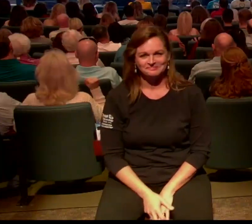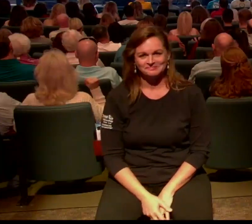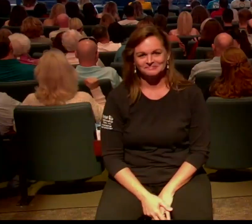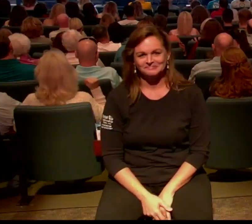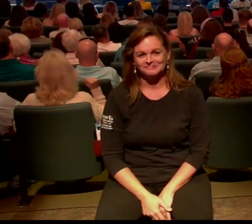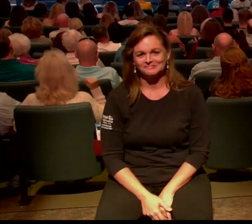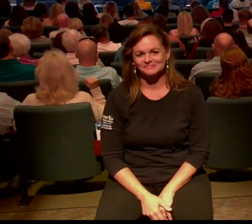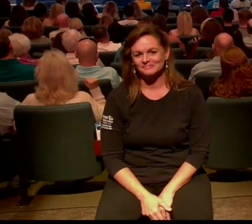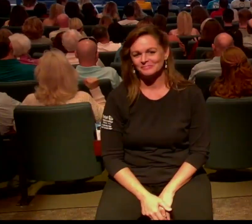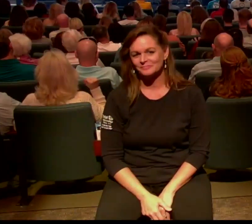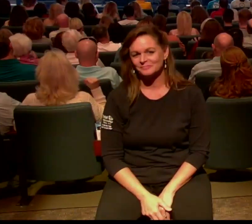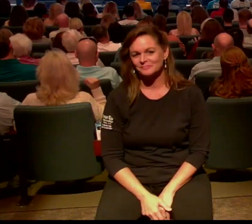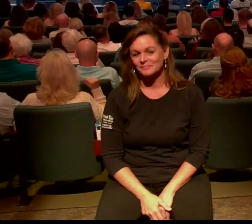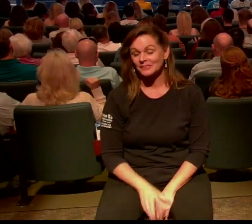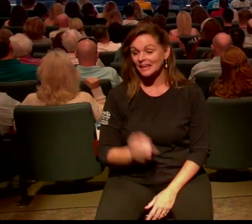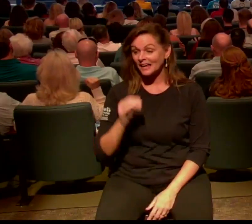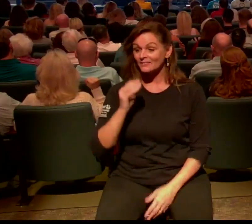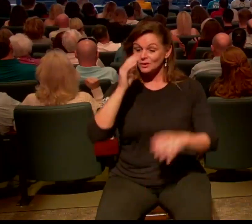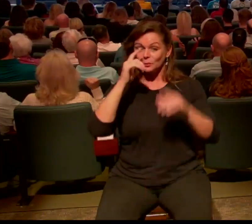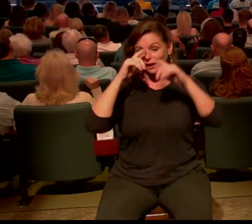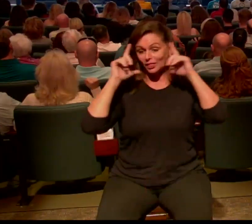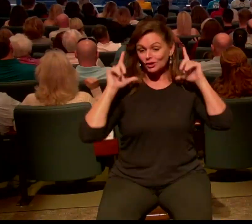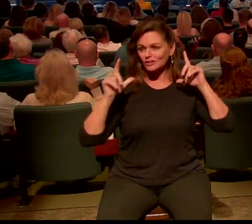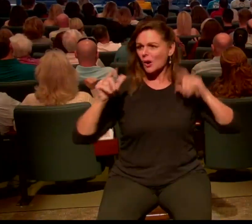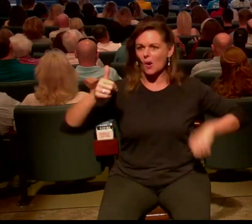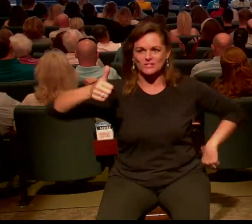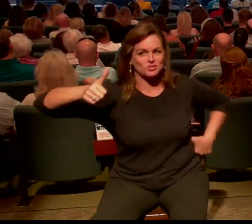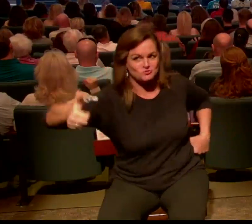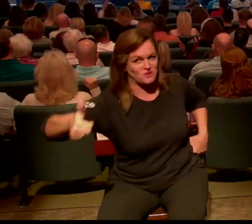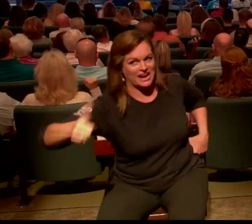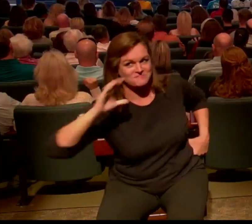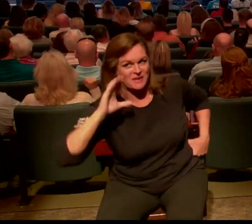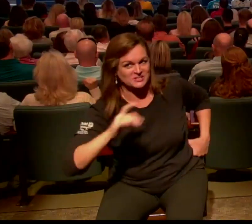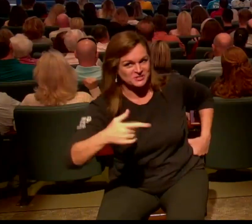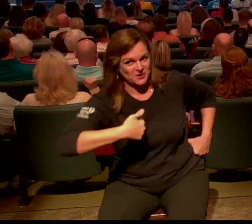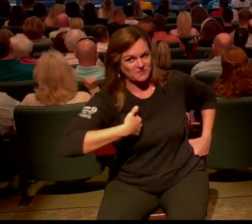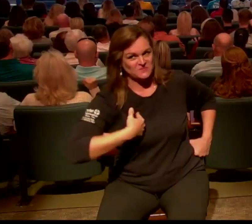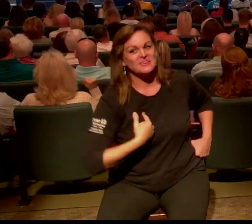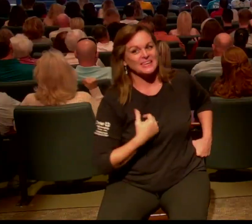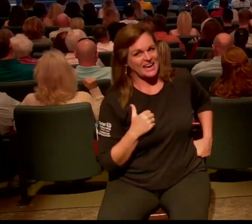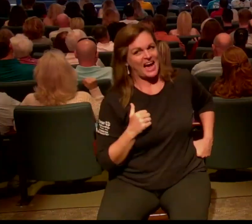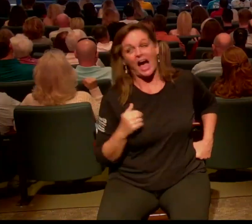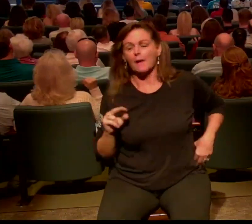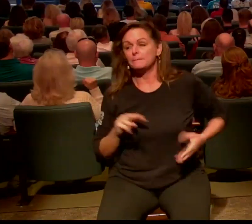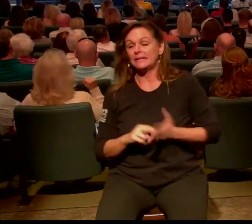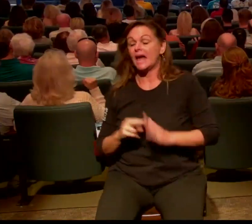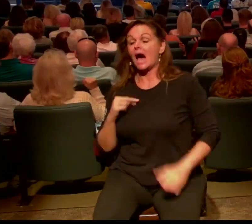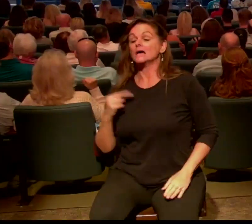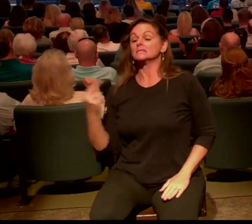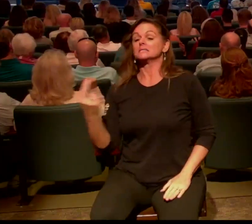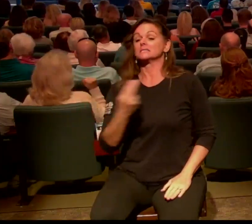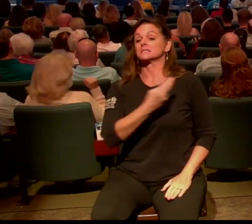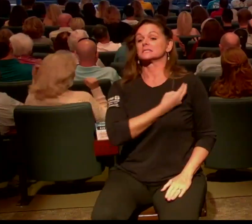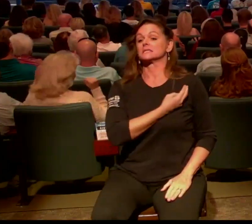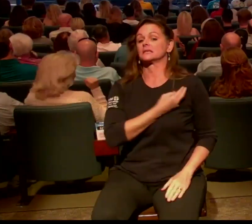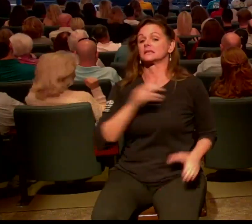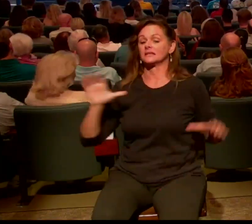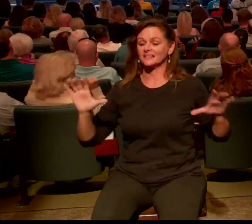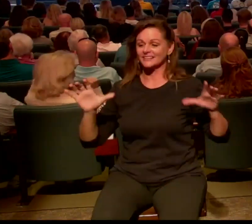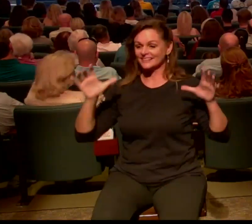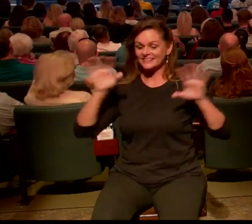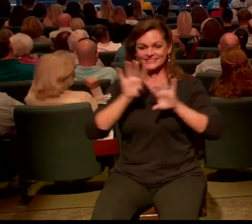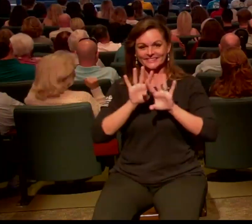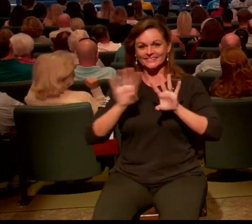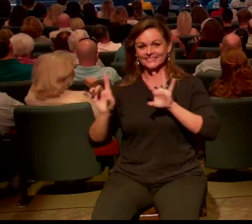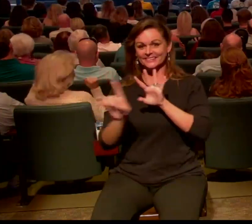And if we look good, great picture. Isn't that true? And if we don't look